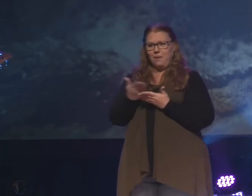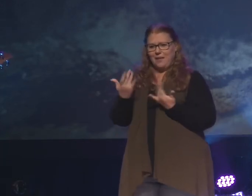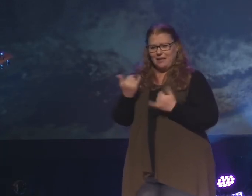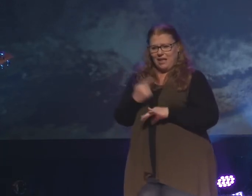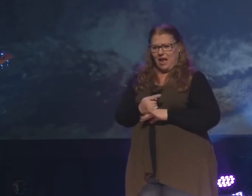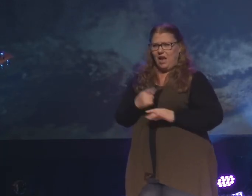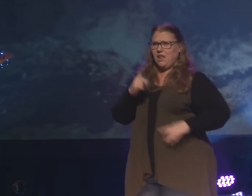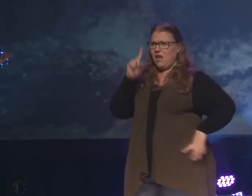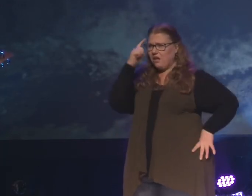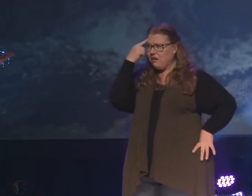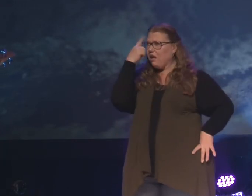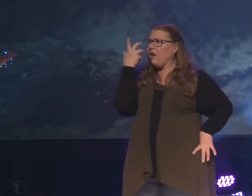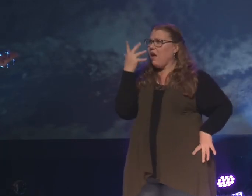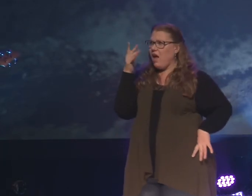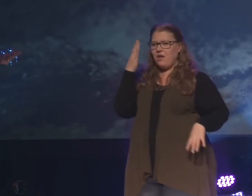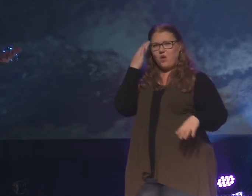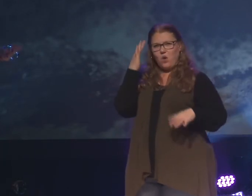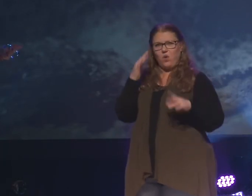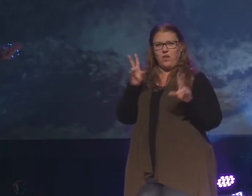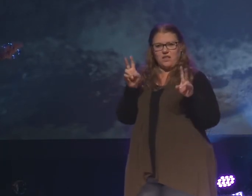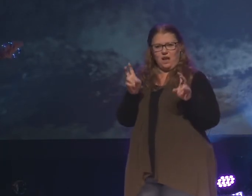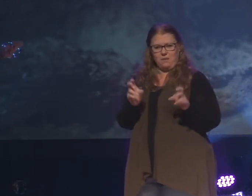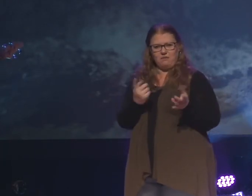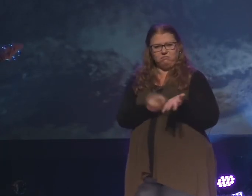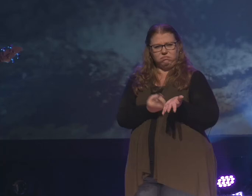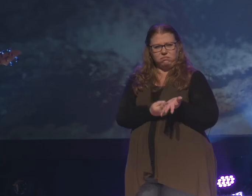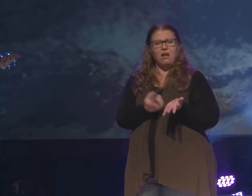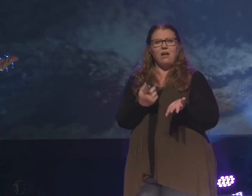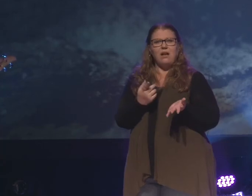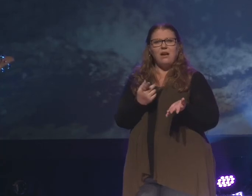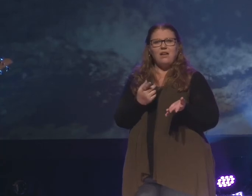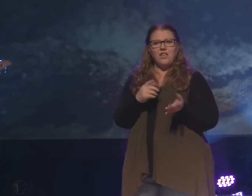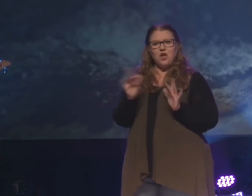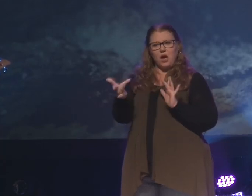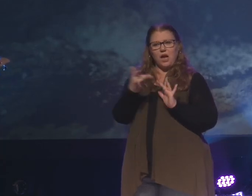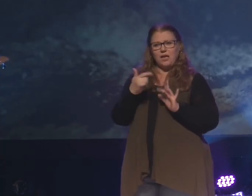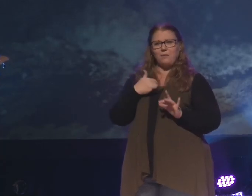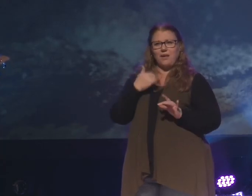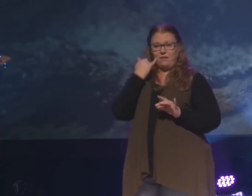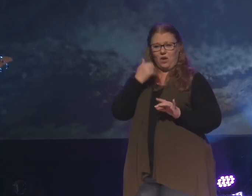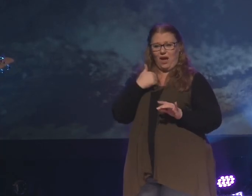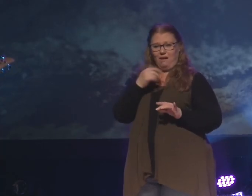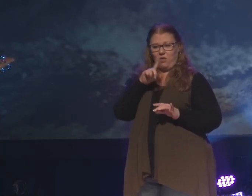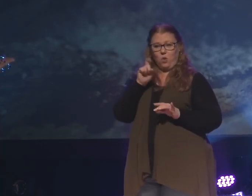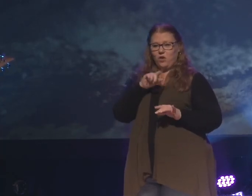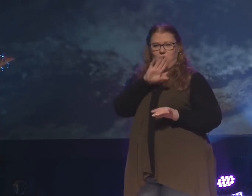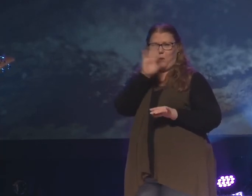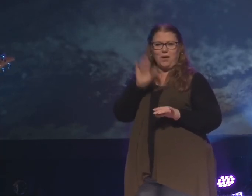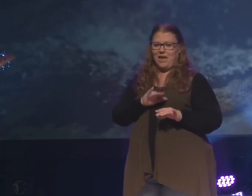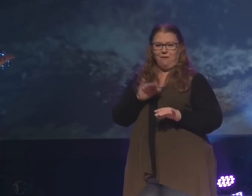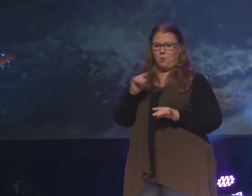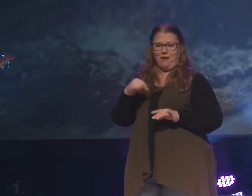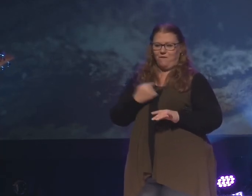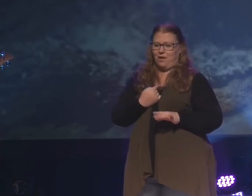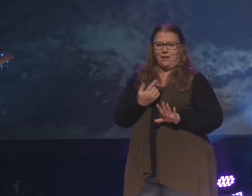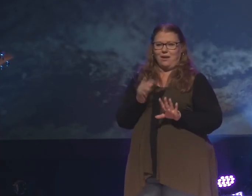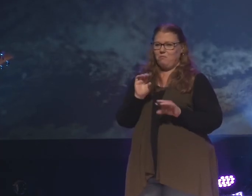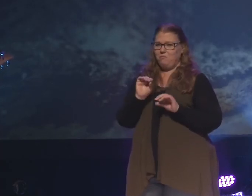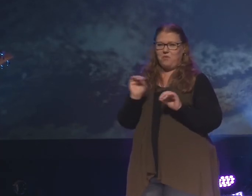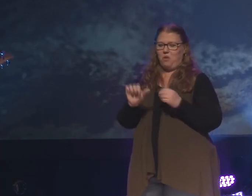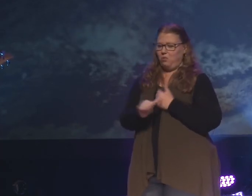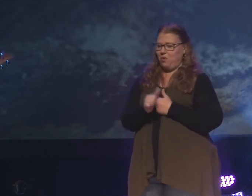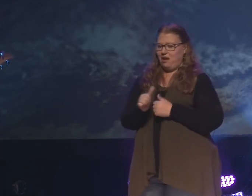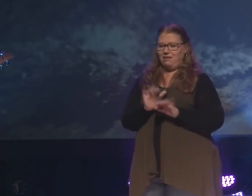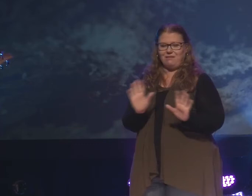wait a second, because I know these topics get talked about, that just reach out. And if you have a question, I don't ever take offense to that. I don't ever feel threatened.